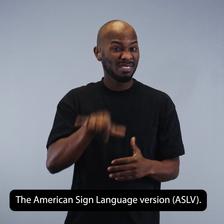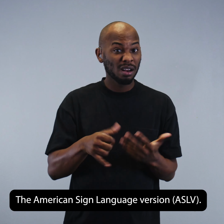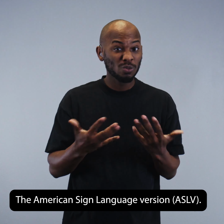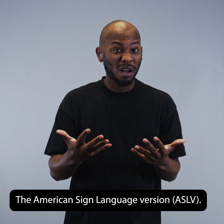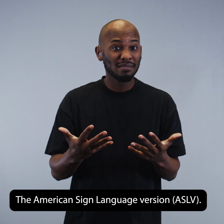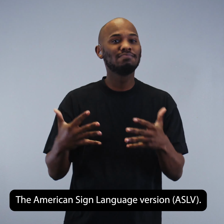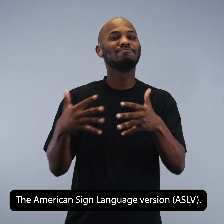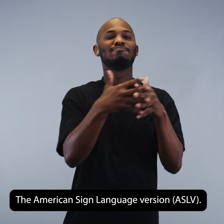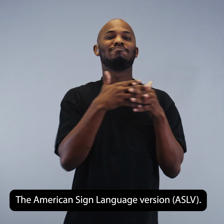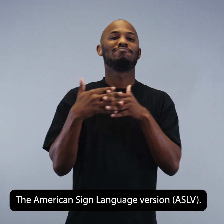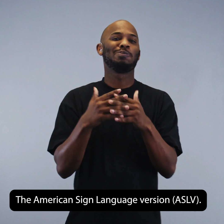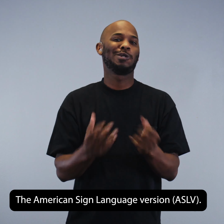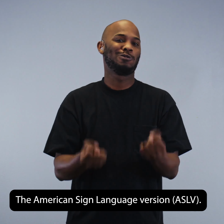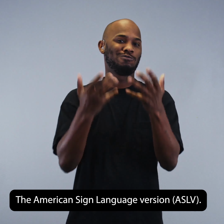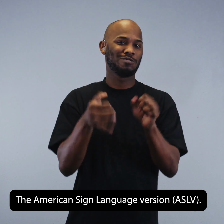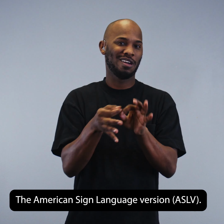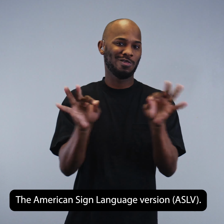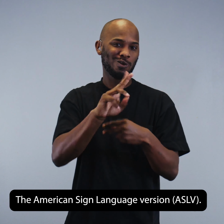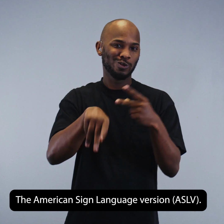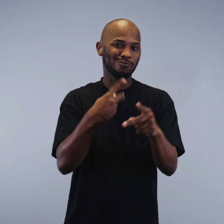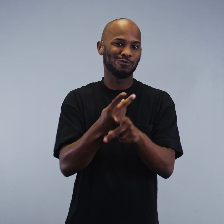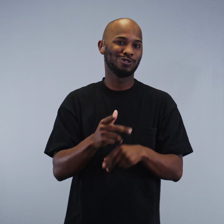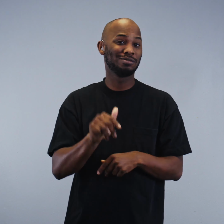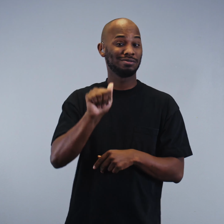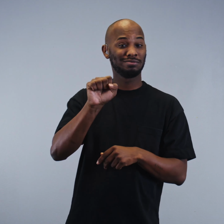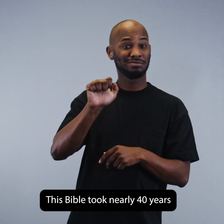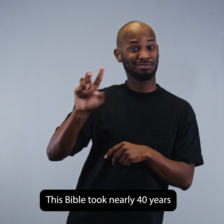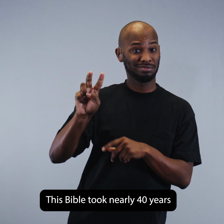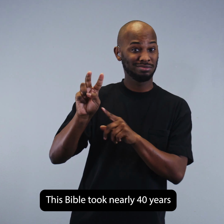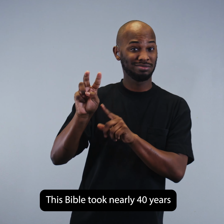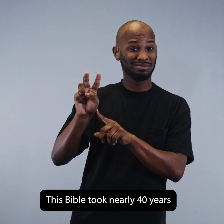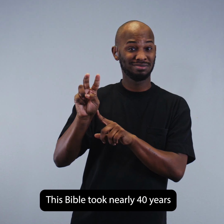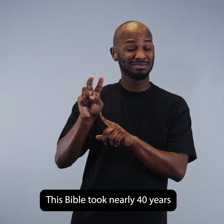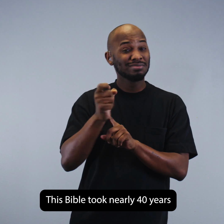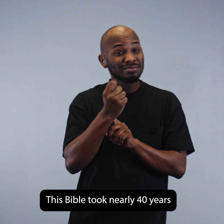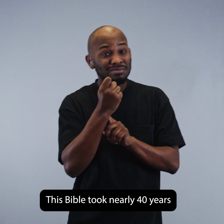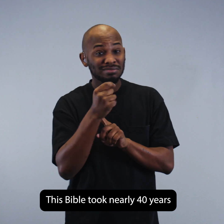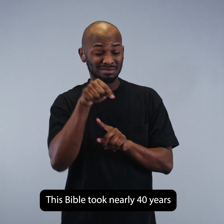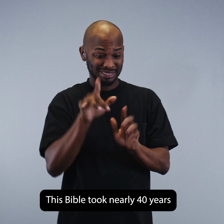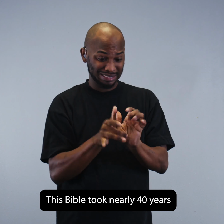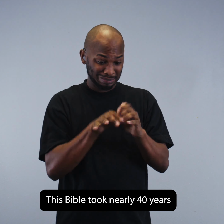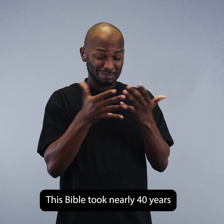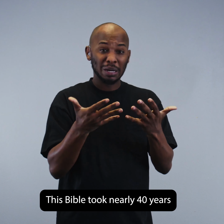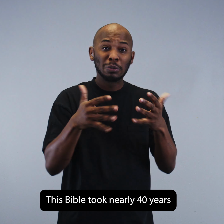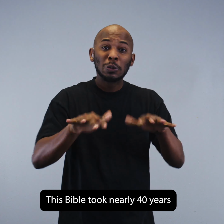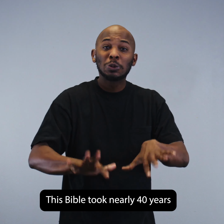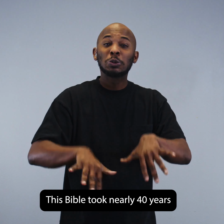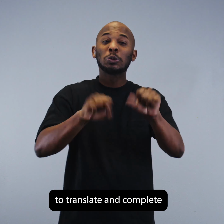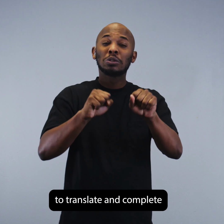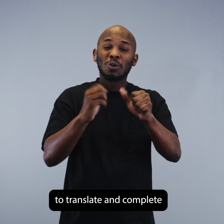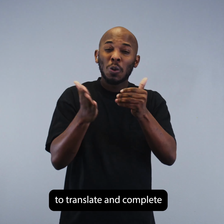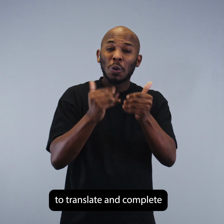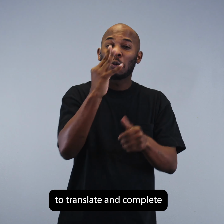Language Version, ASLV. This Bible took nearly 40 years to translate